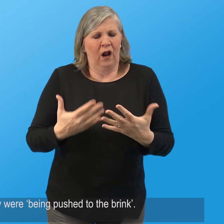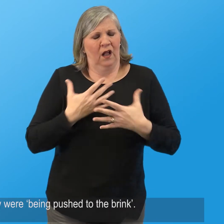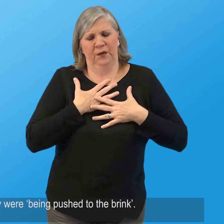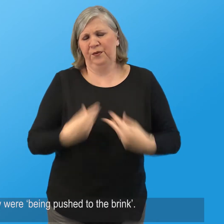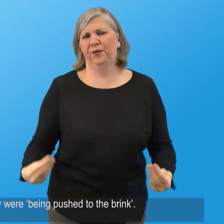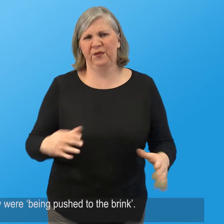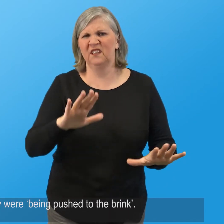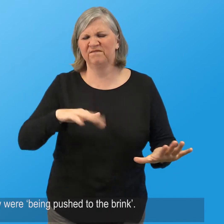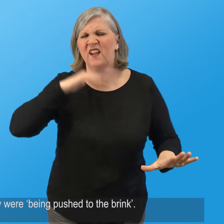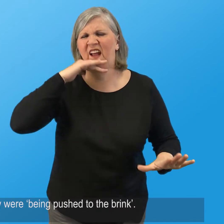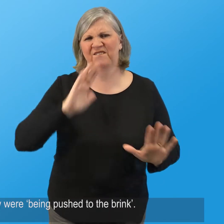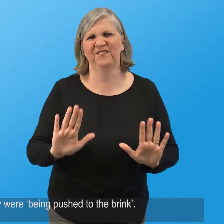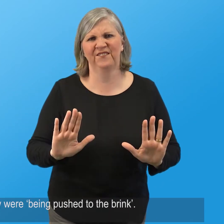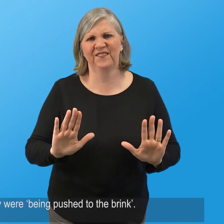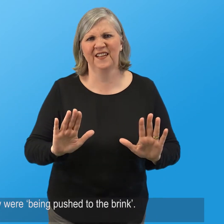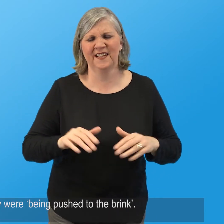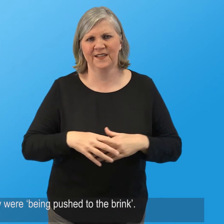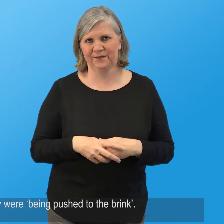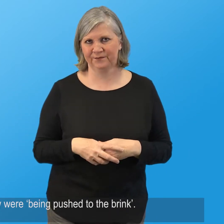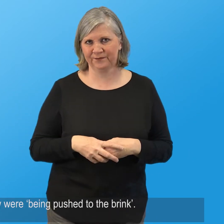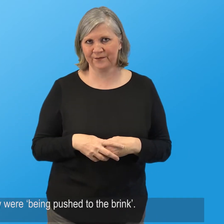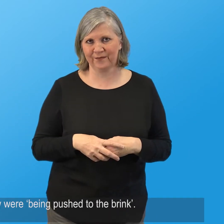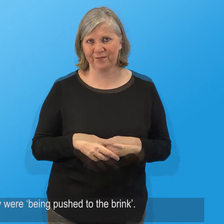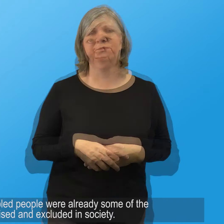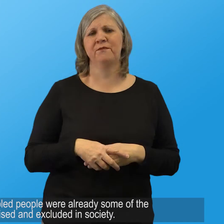People told us they were being pushed to the brink.